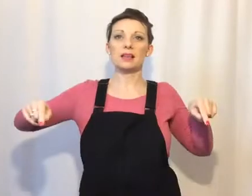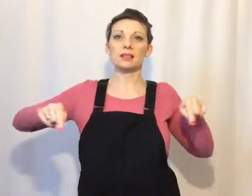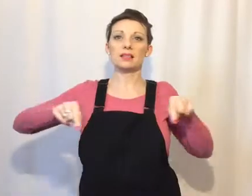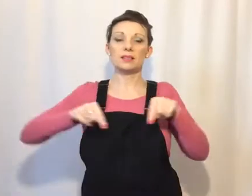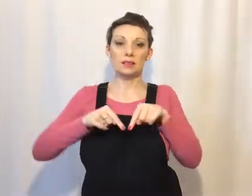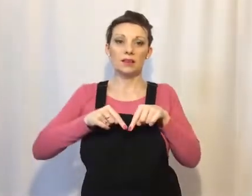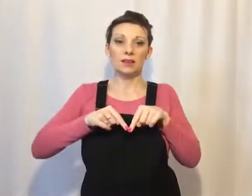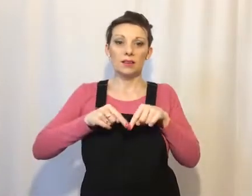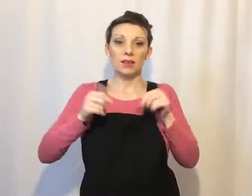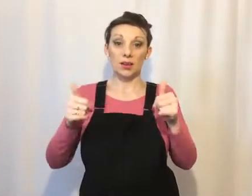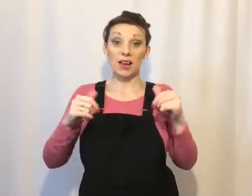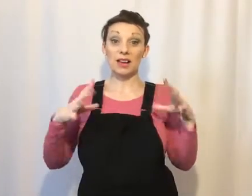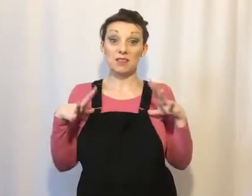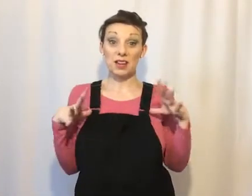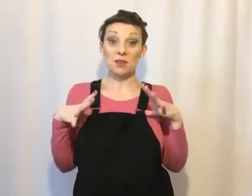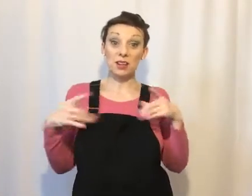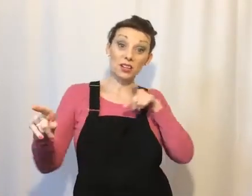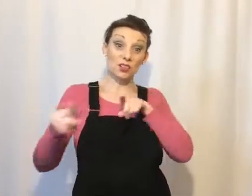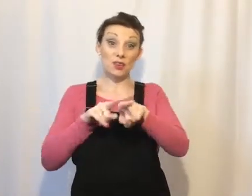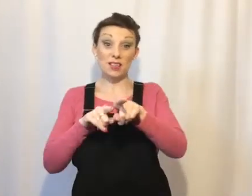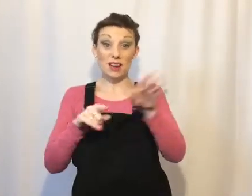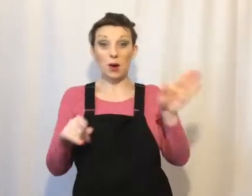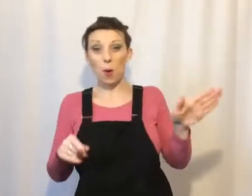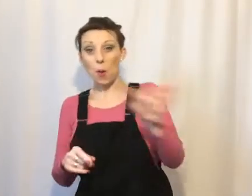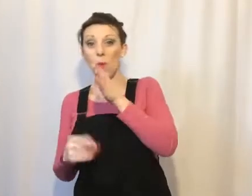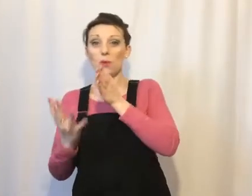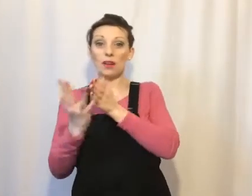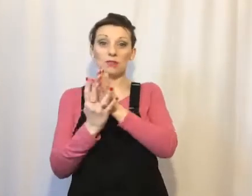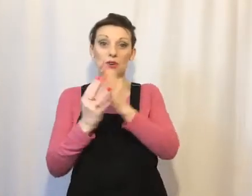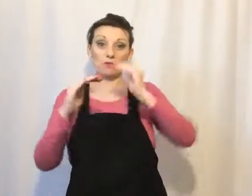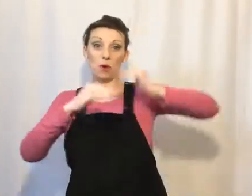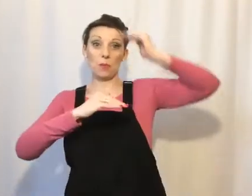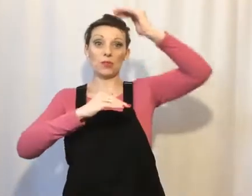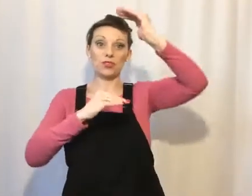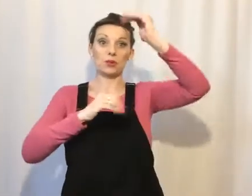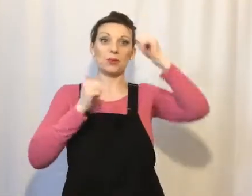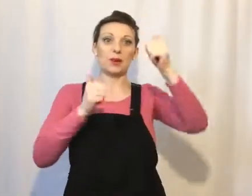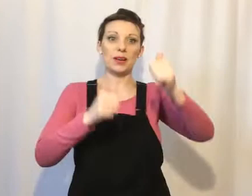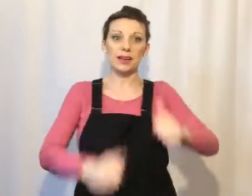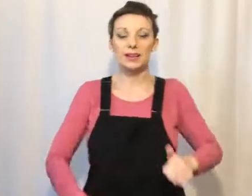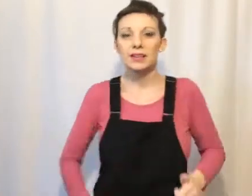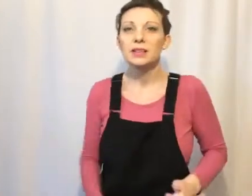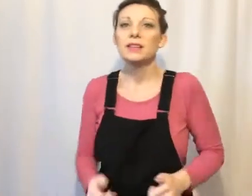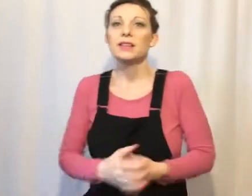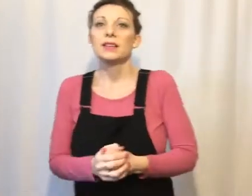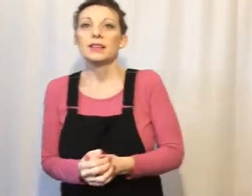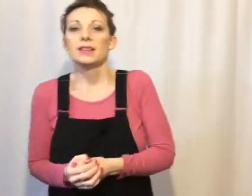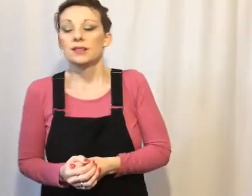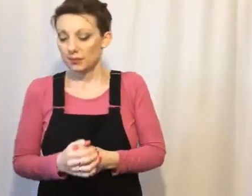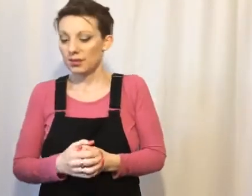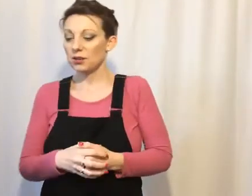space. Okay, you ready? We're going to try that all the way through from the top. Okay, go for